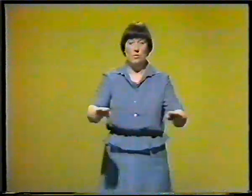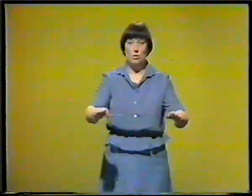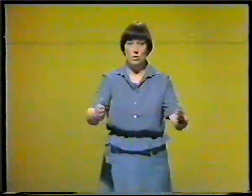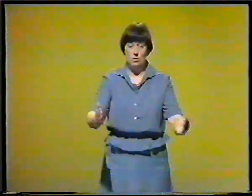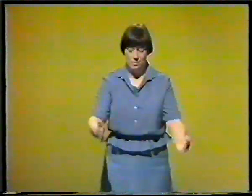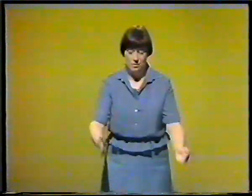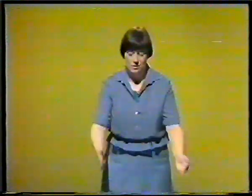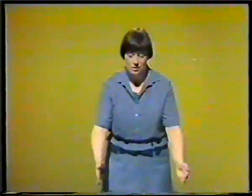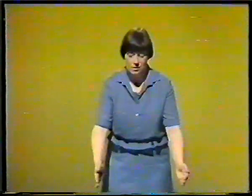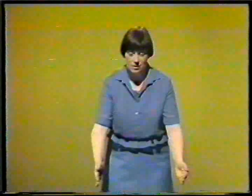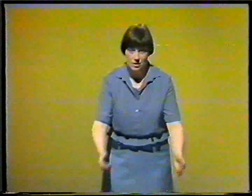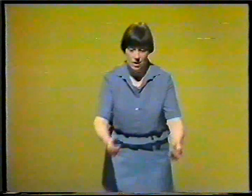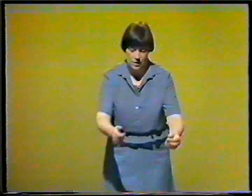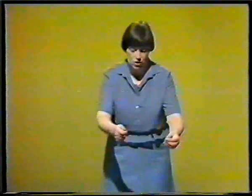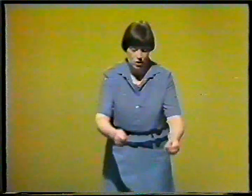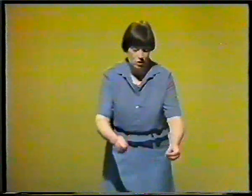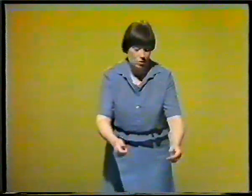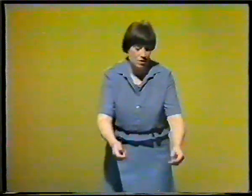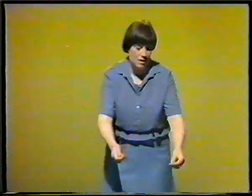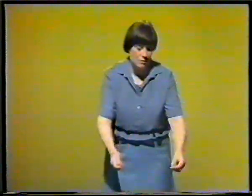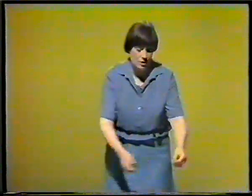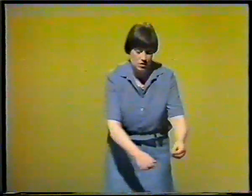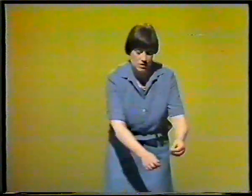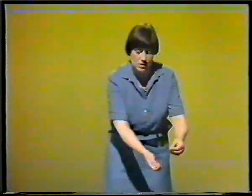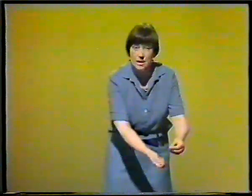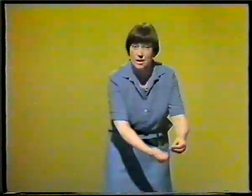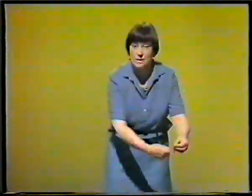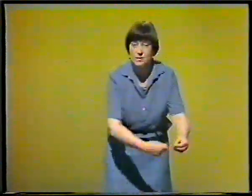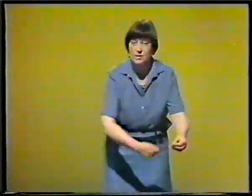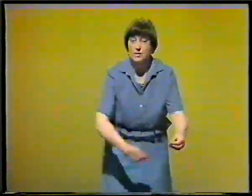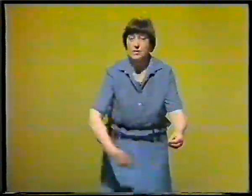small, and show whatever features that it has.